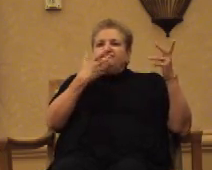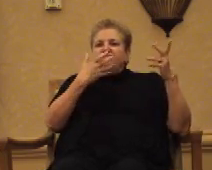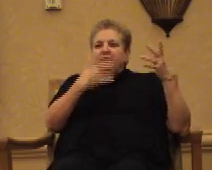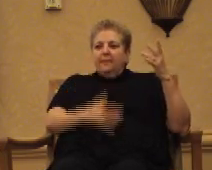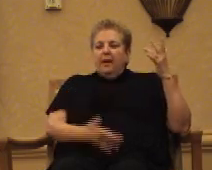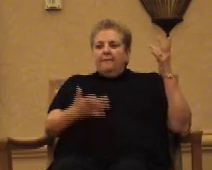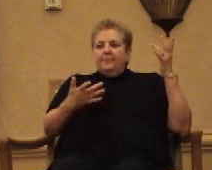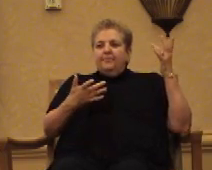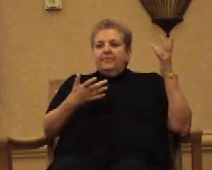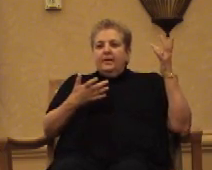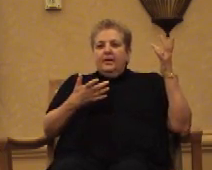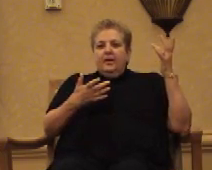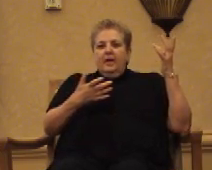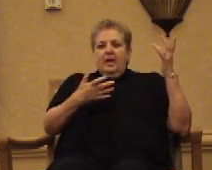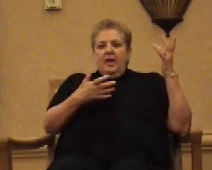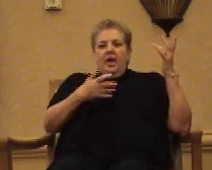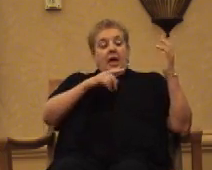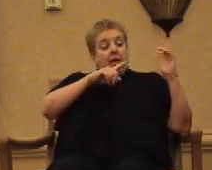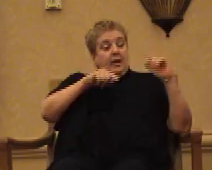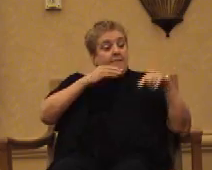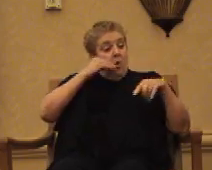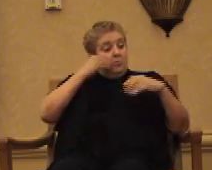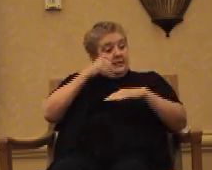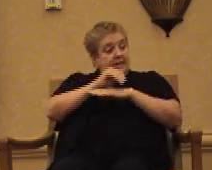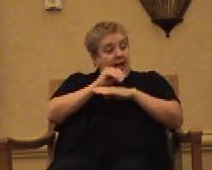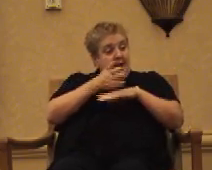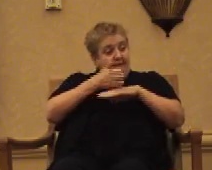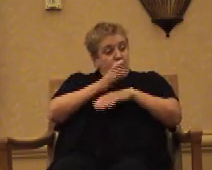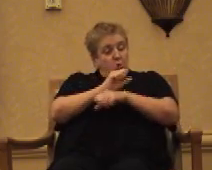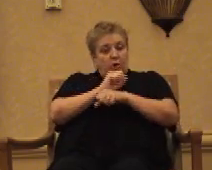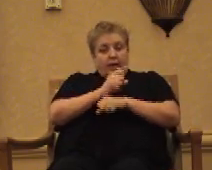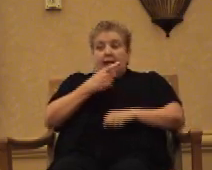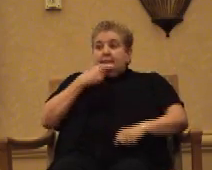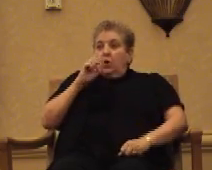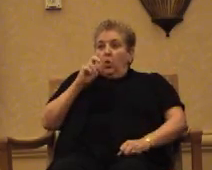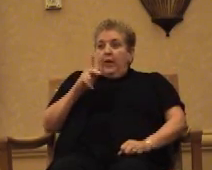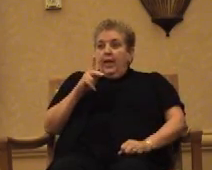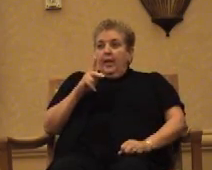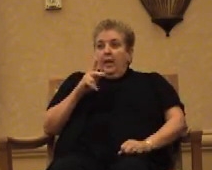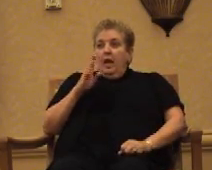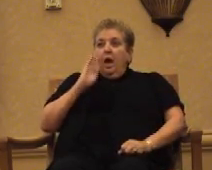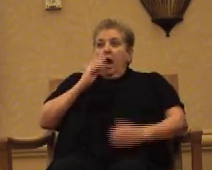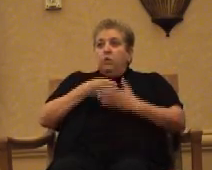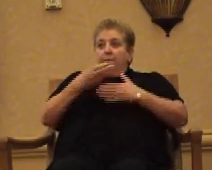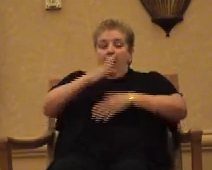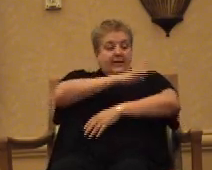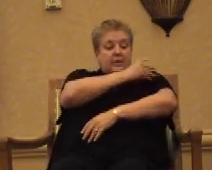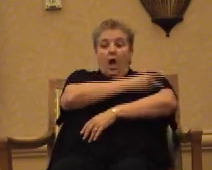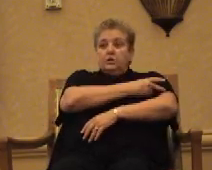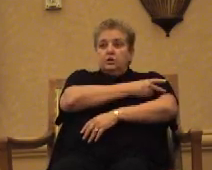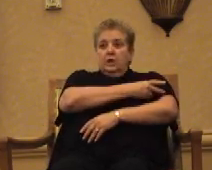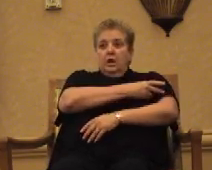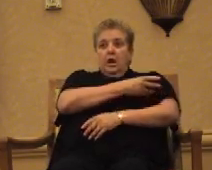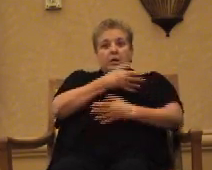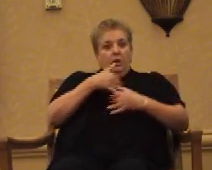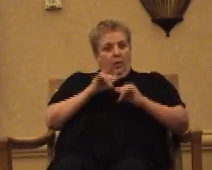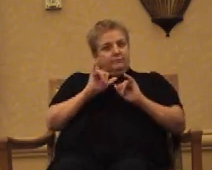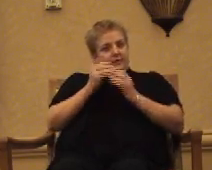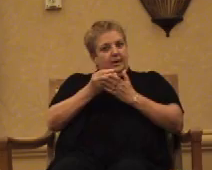come home tonight after work and I'll show you these printouts. And I said, okay, I'll get the scotch because I'm still in charge of supply. And I got a half down the